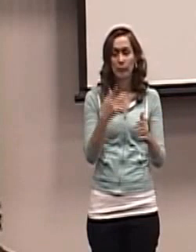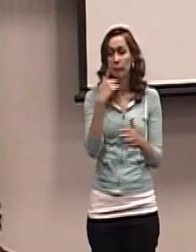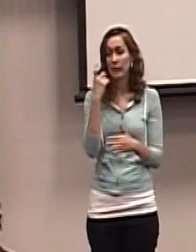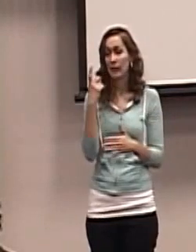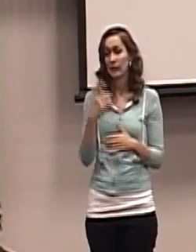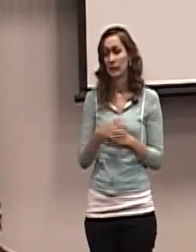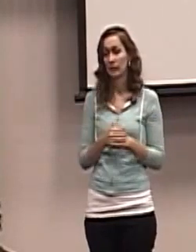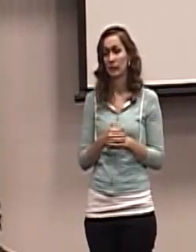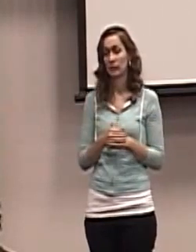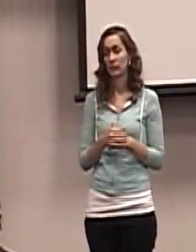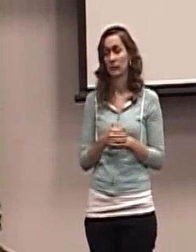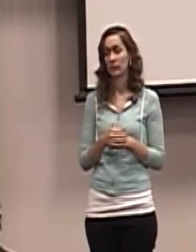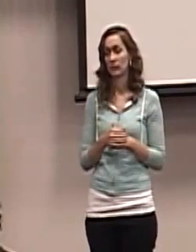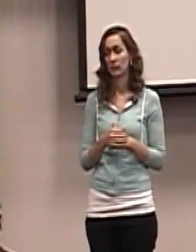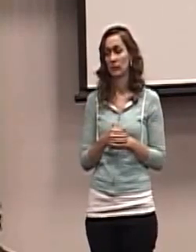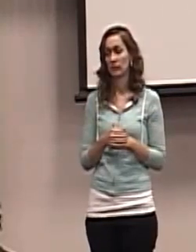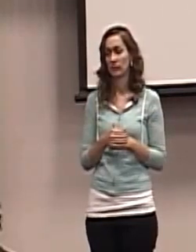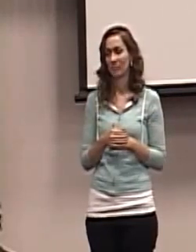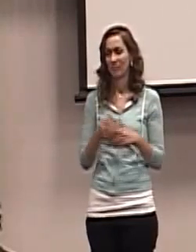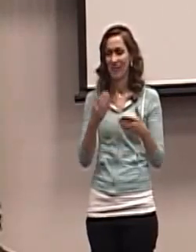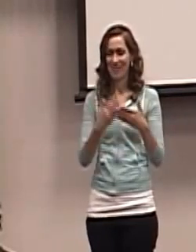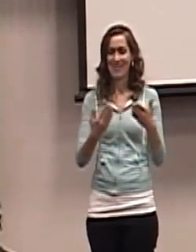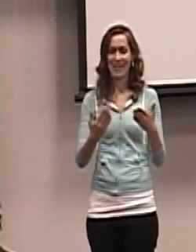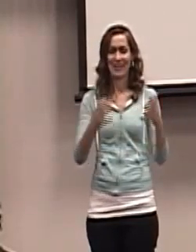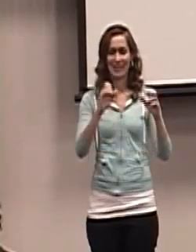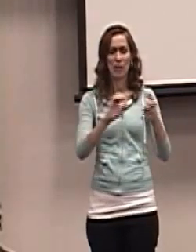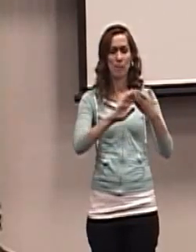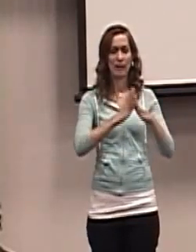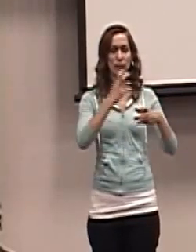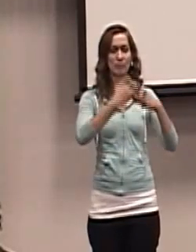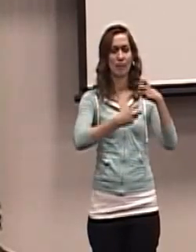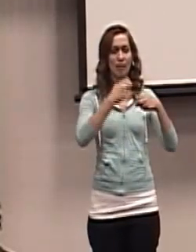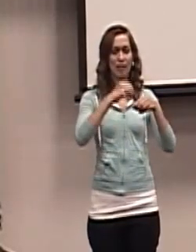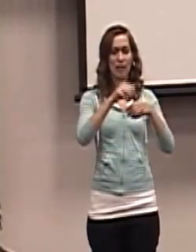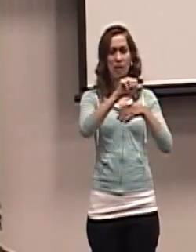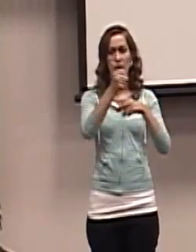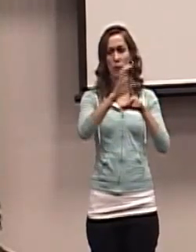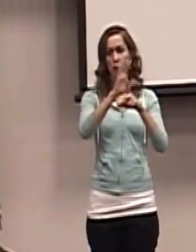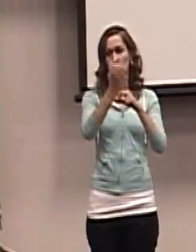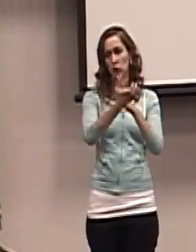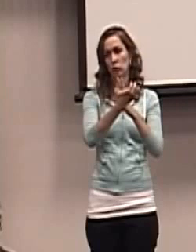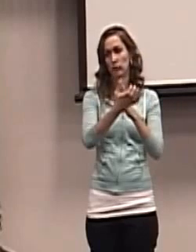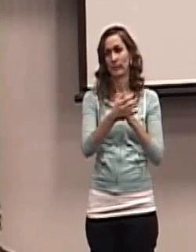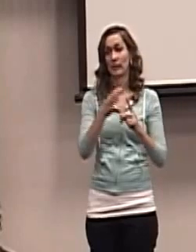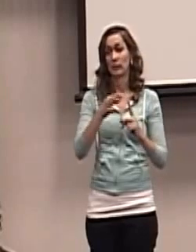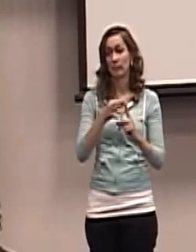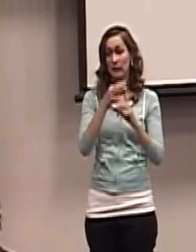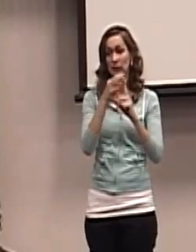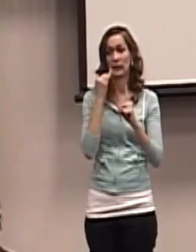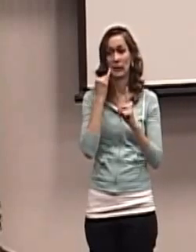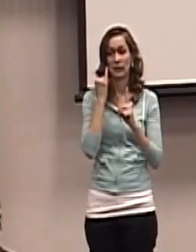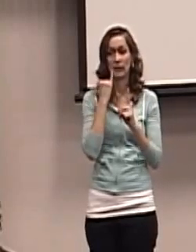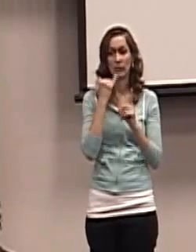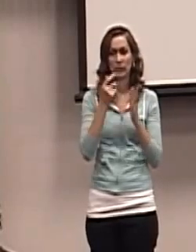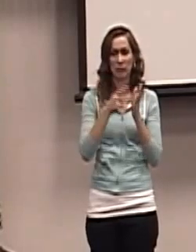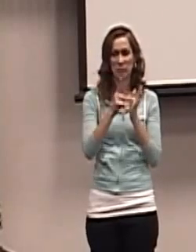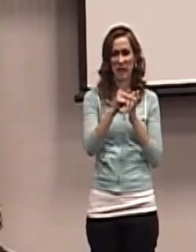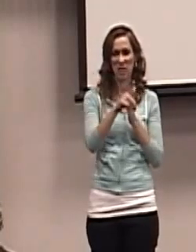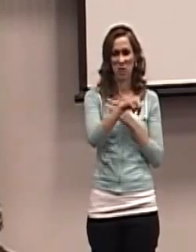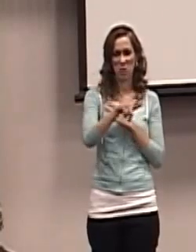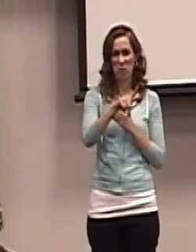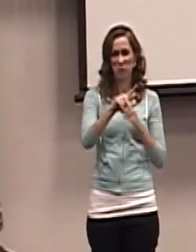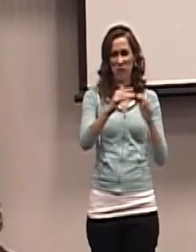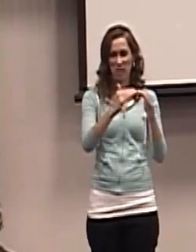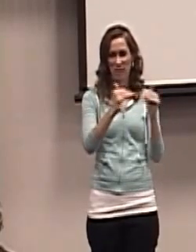because things are just difficult in another culture, particularly if you're being paid at the local level, being treated